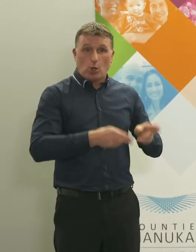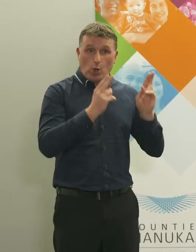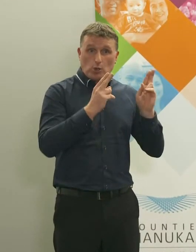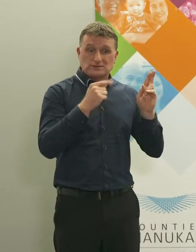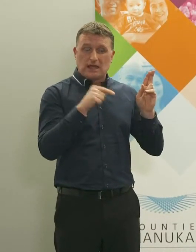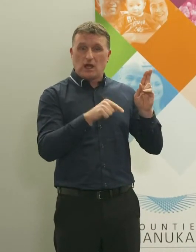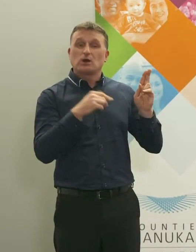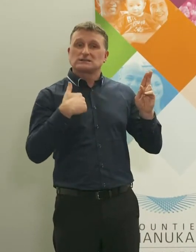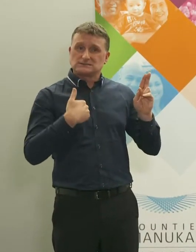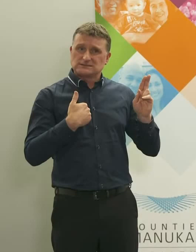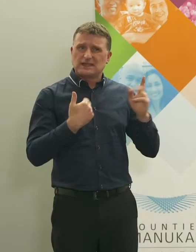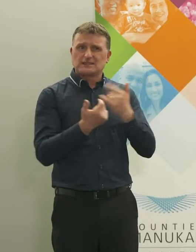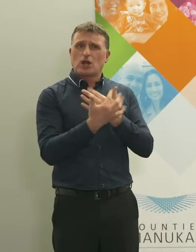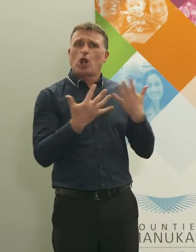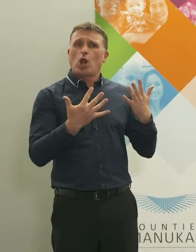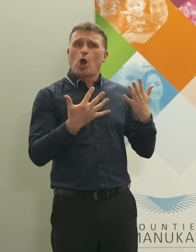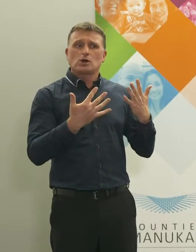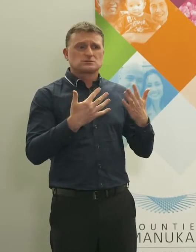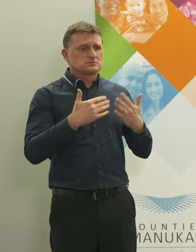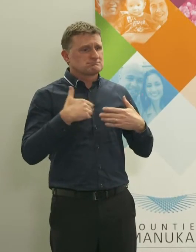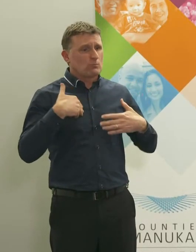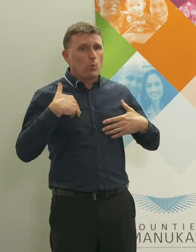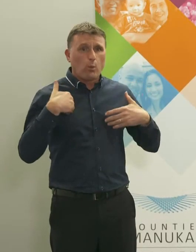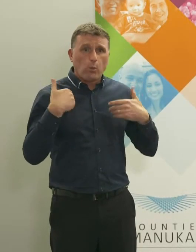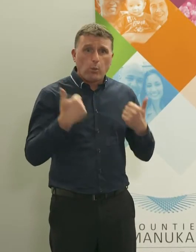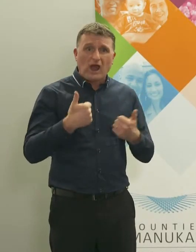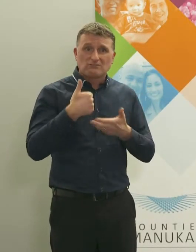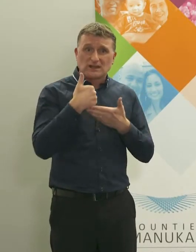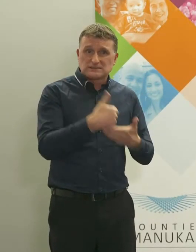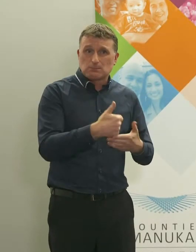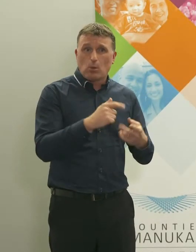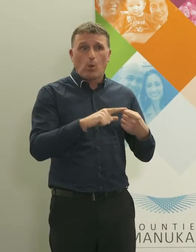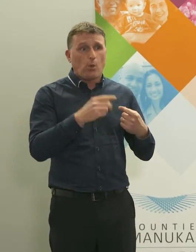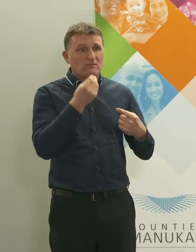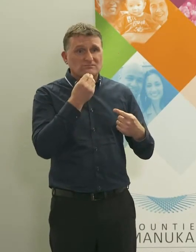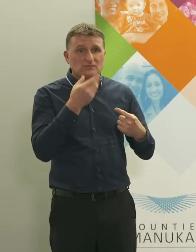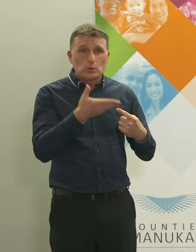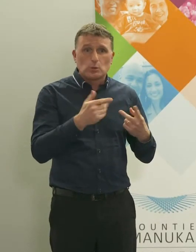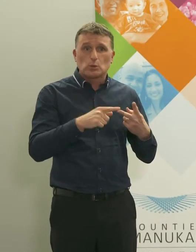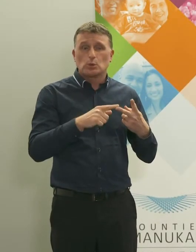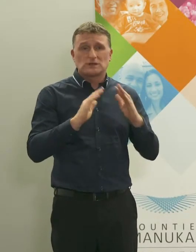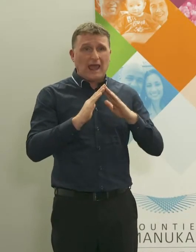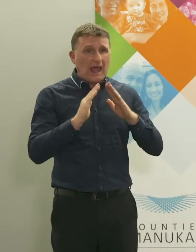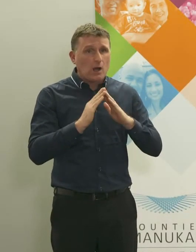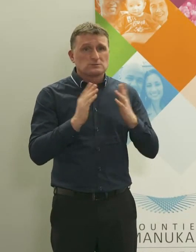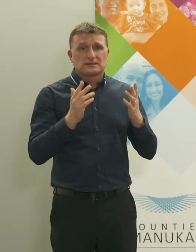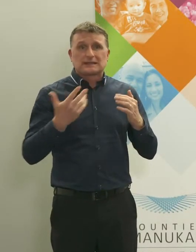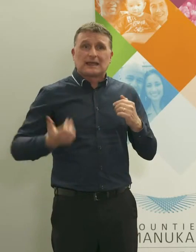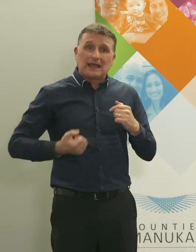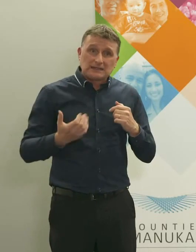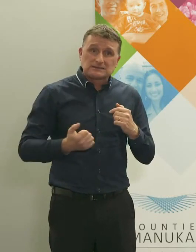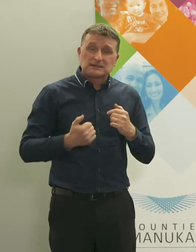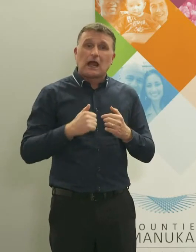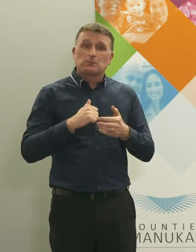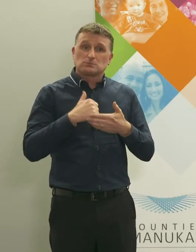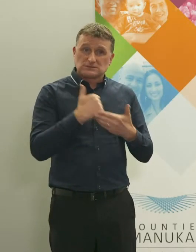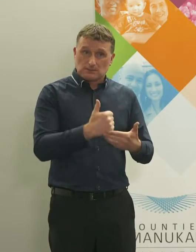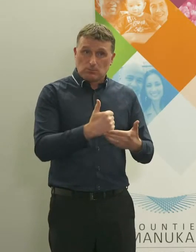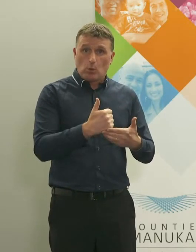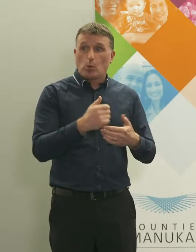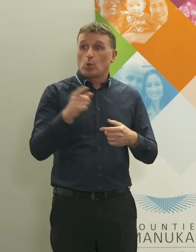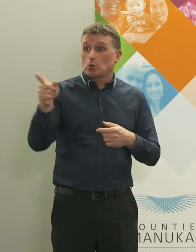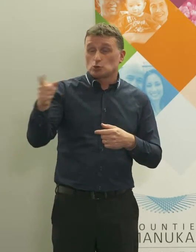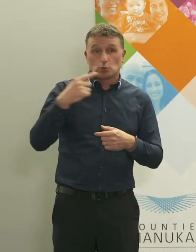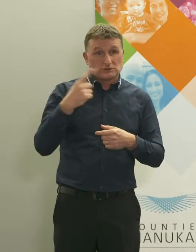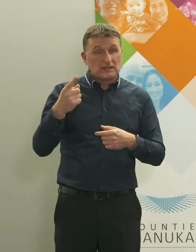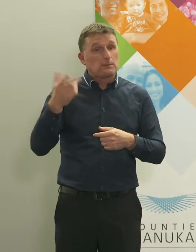welfare support. There's things like food, but there's also income and housing provisions. So that's where the providers that you mentioned,